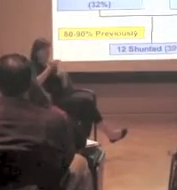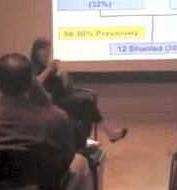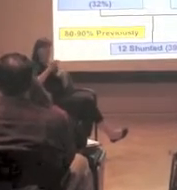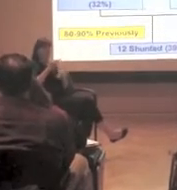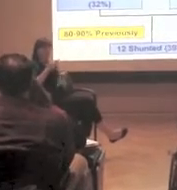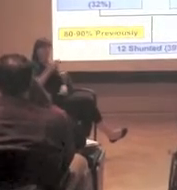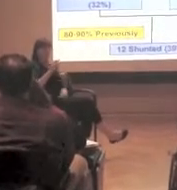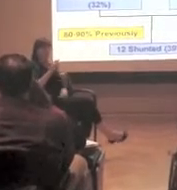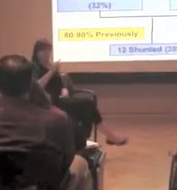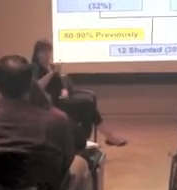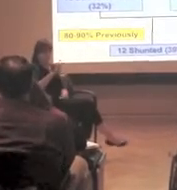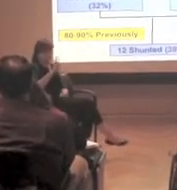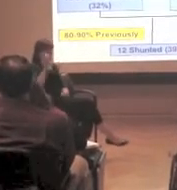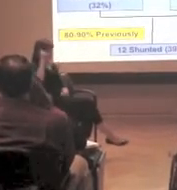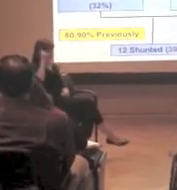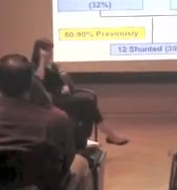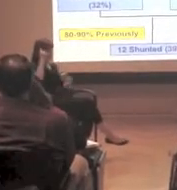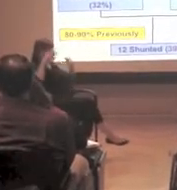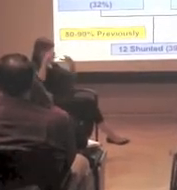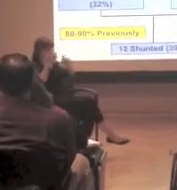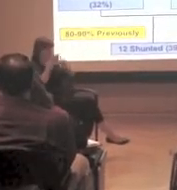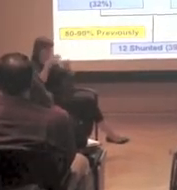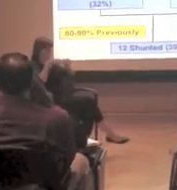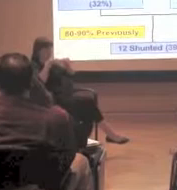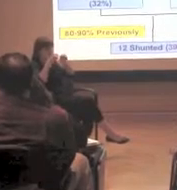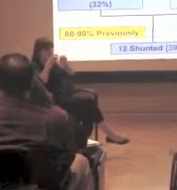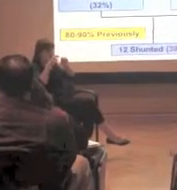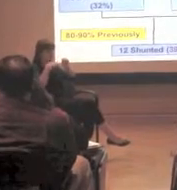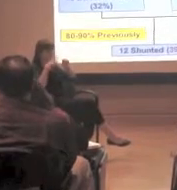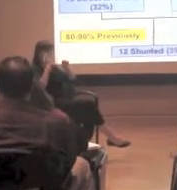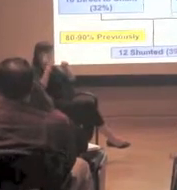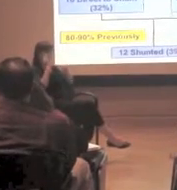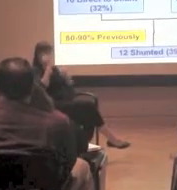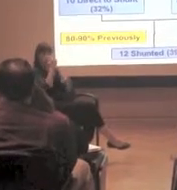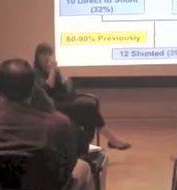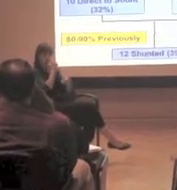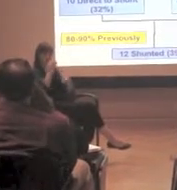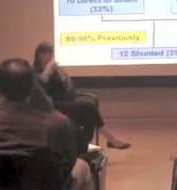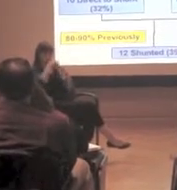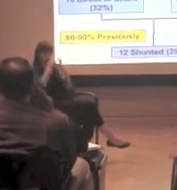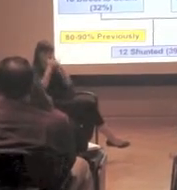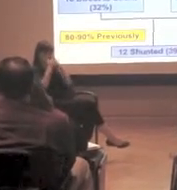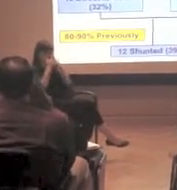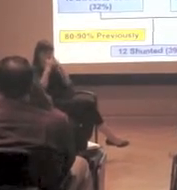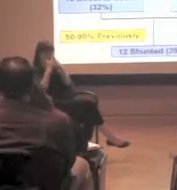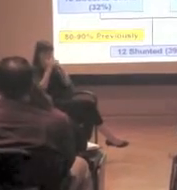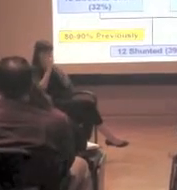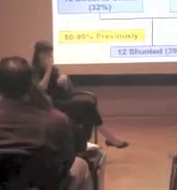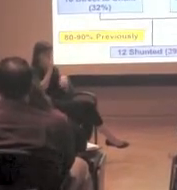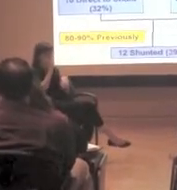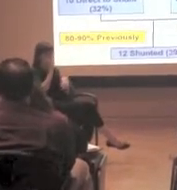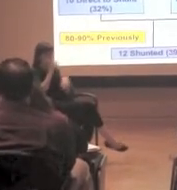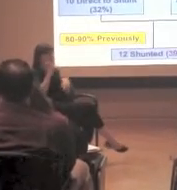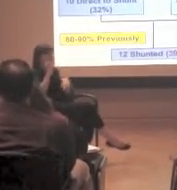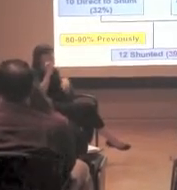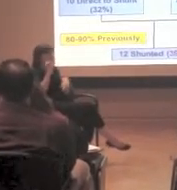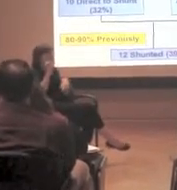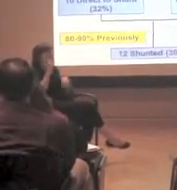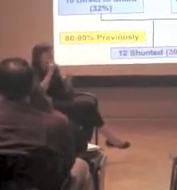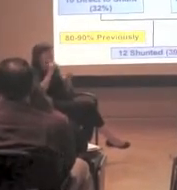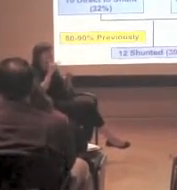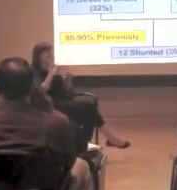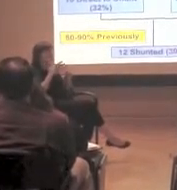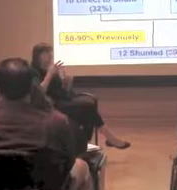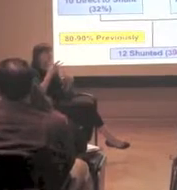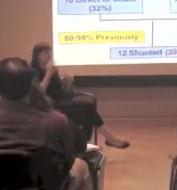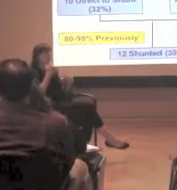it itself. Some of it goes, believe it or not, into the nose. And you know, we've always heard reports from